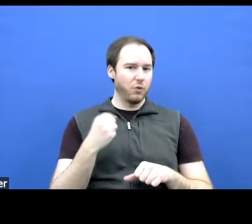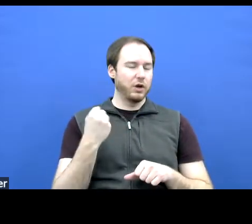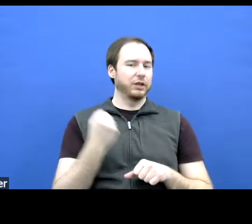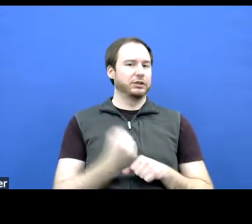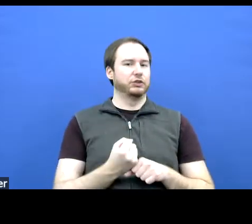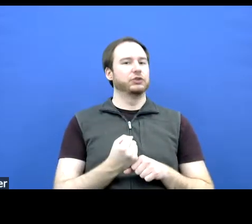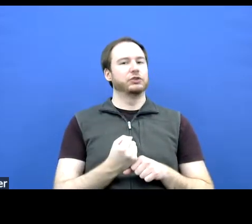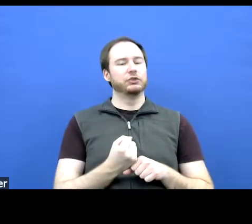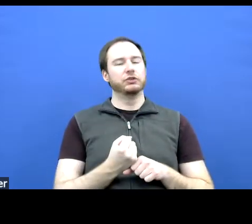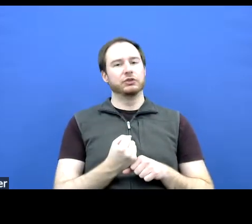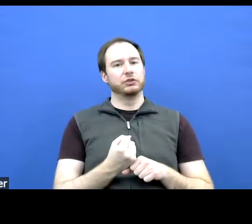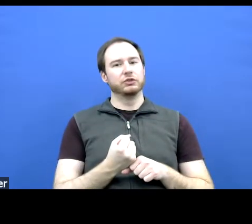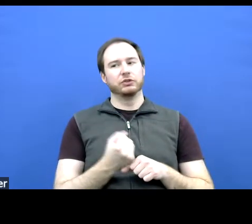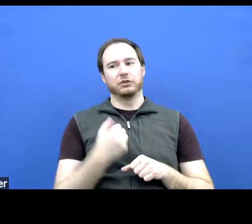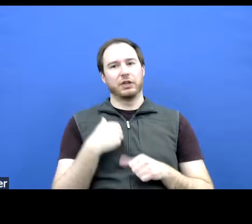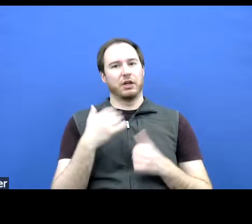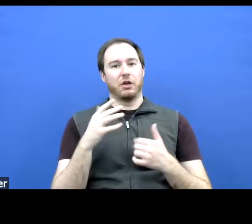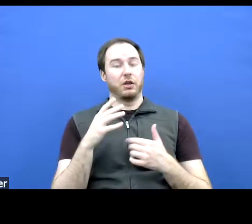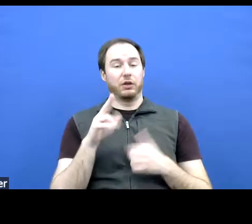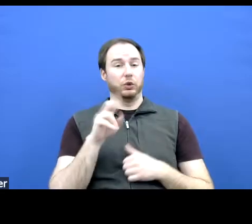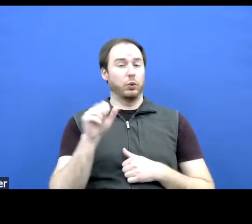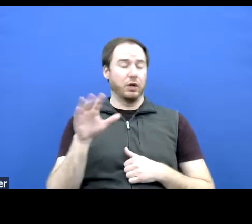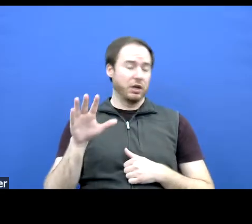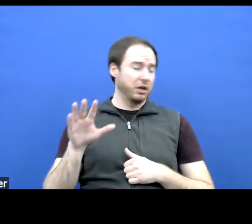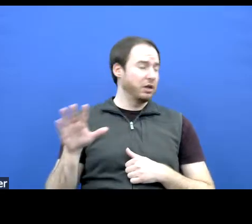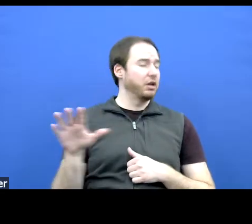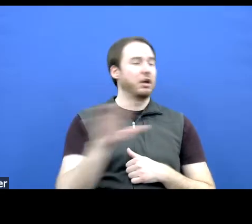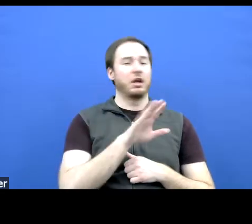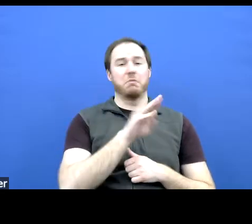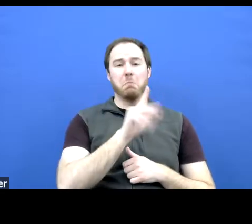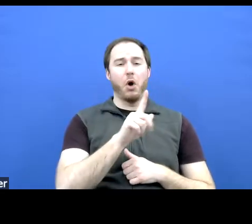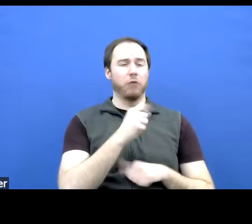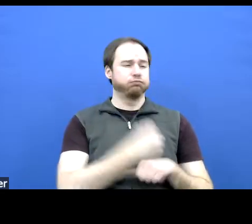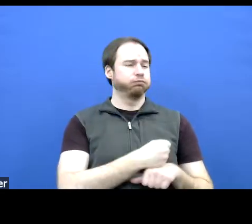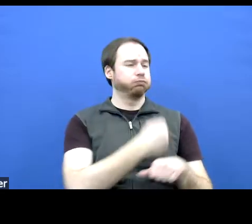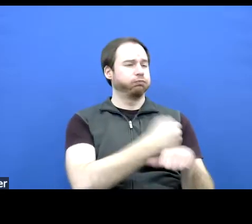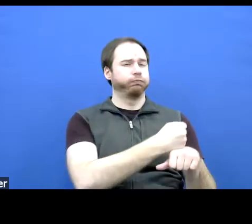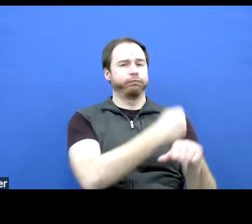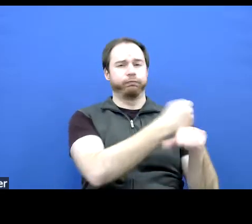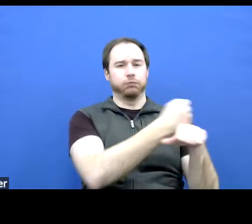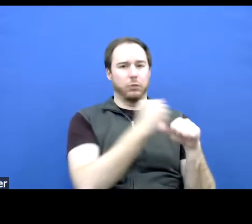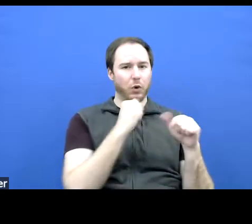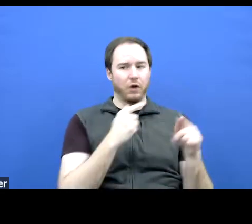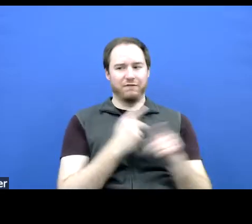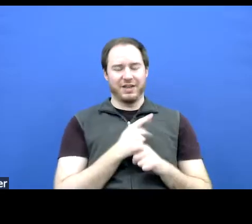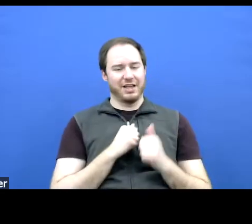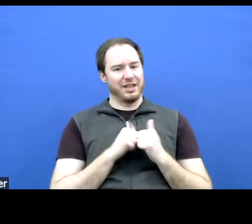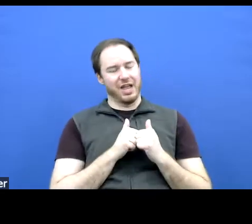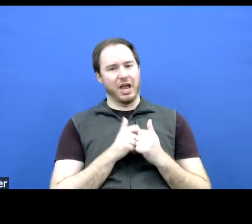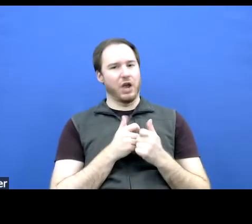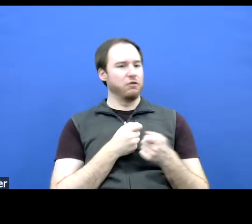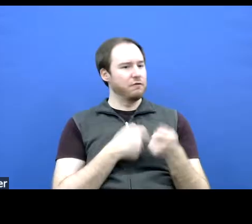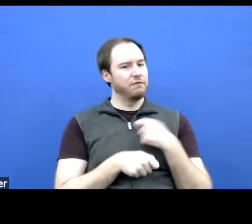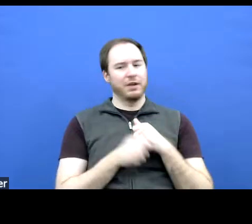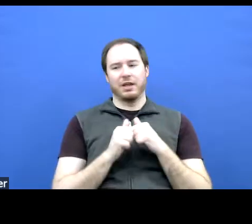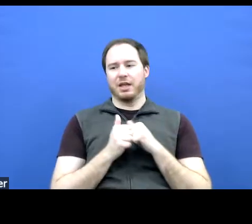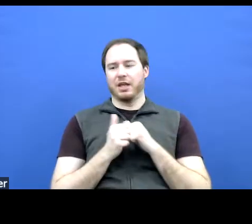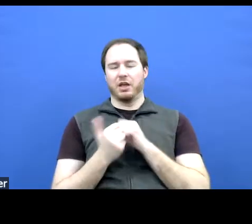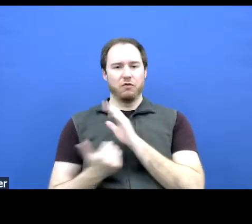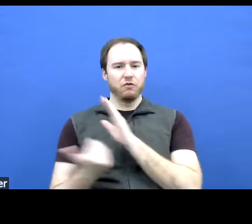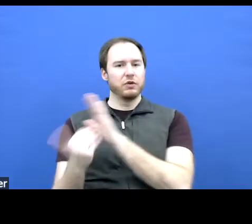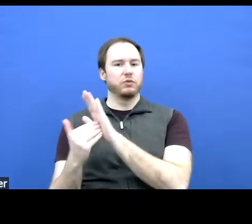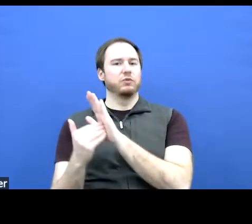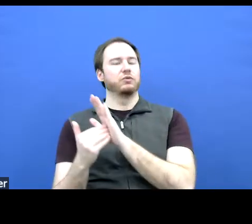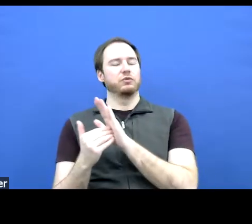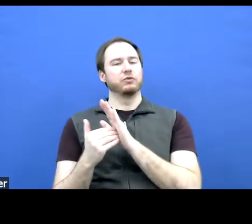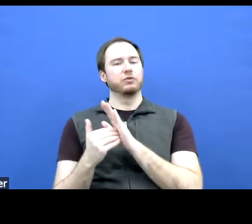years. There are malls dying all over this nation, and everybody's trying to find the right, proper reuse. And